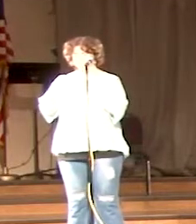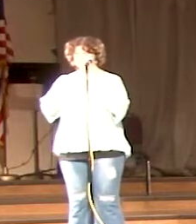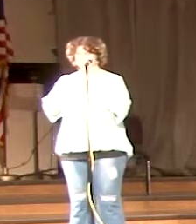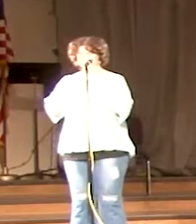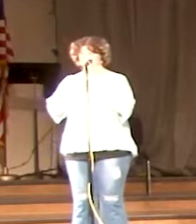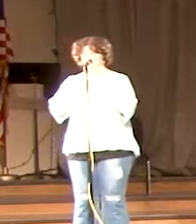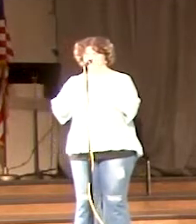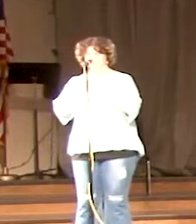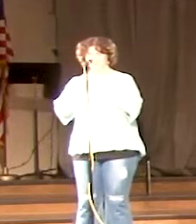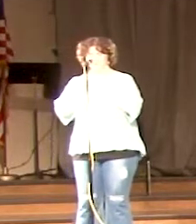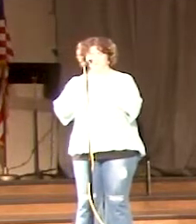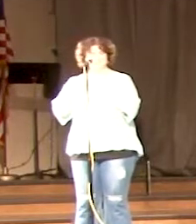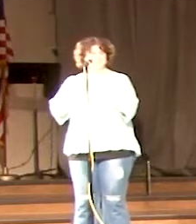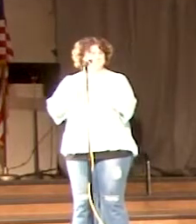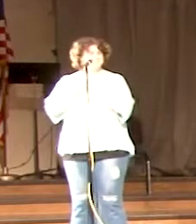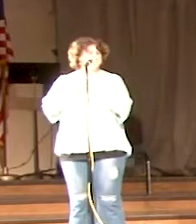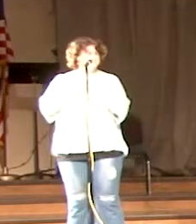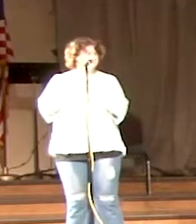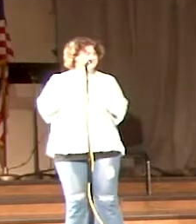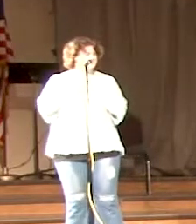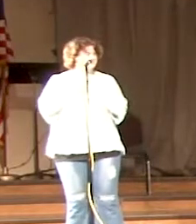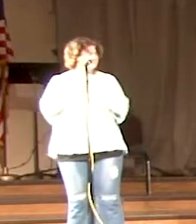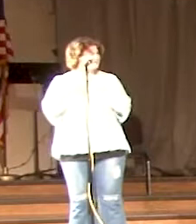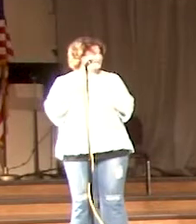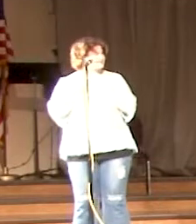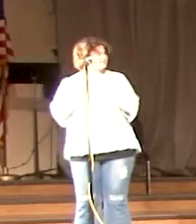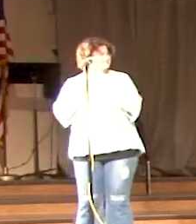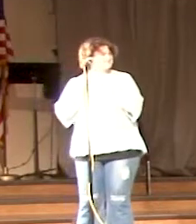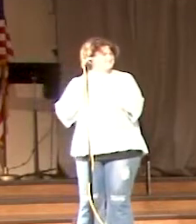amen. Amen.